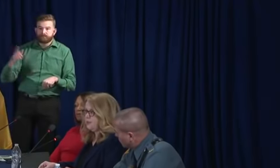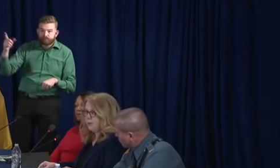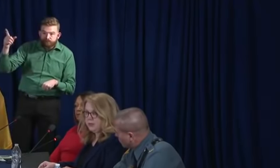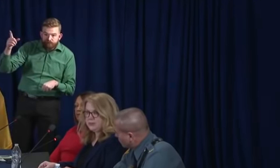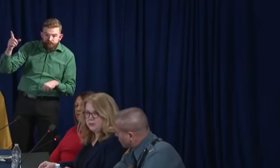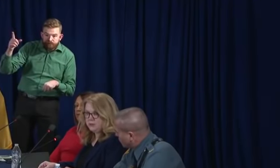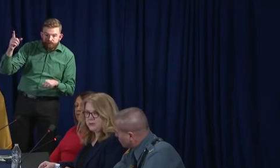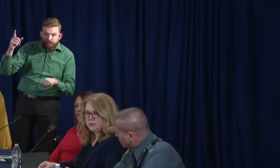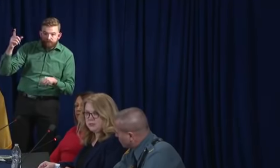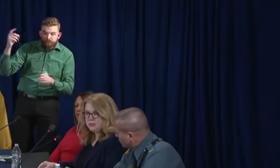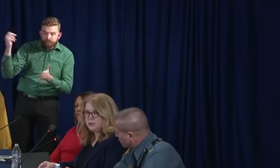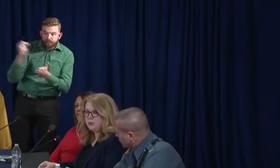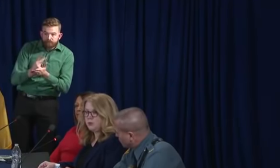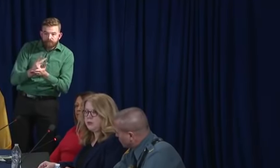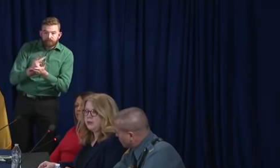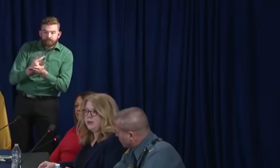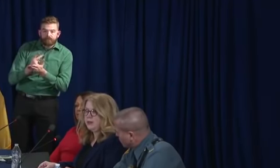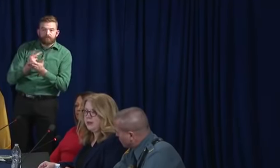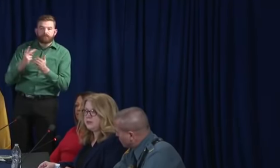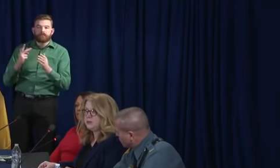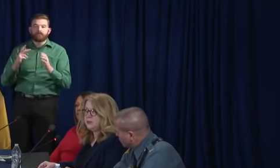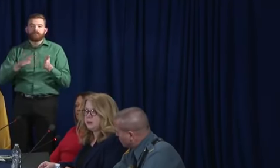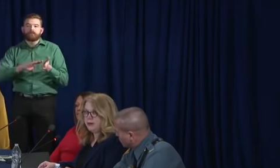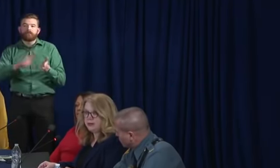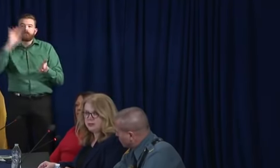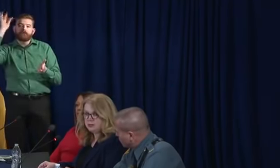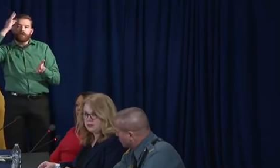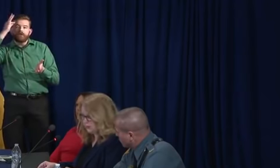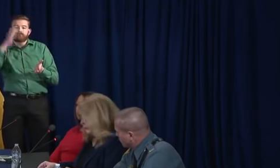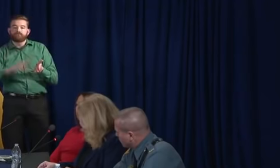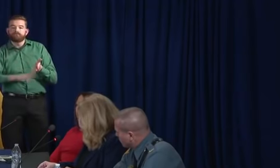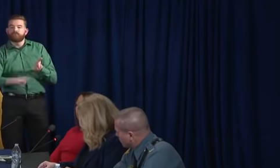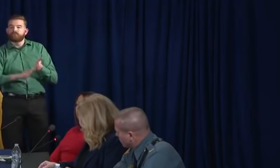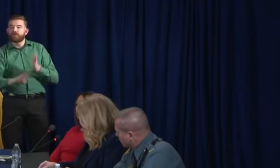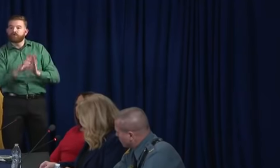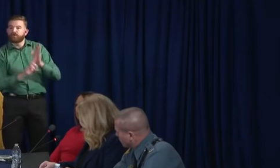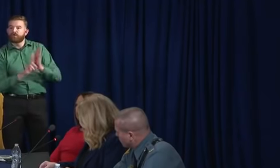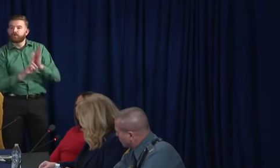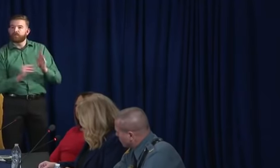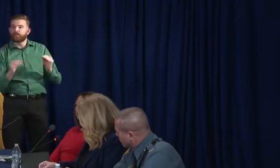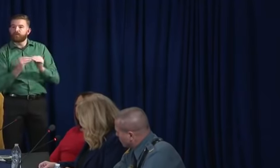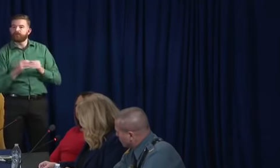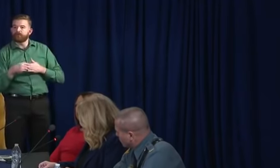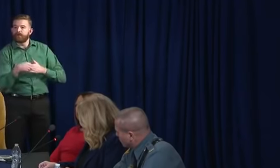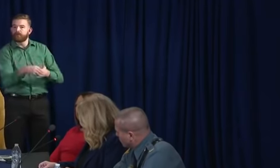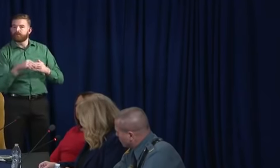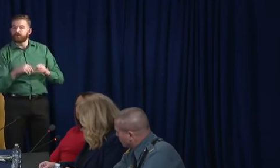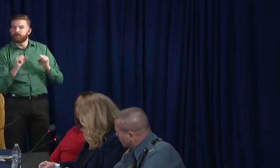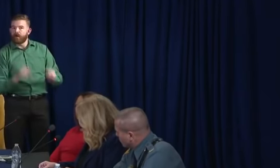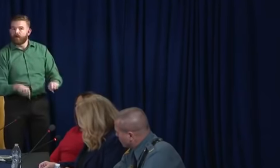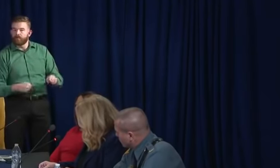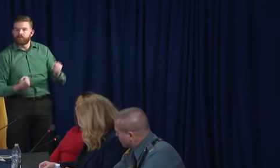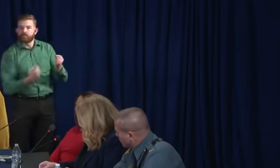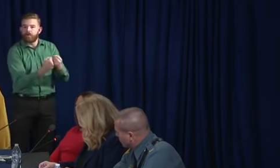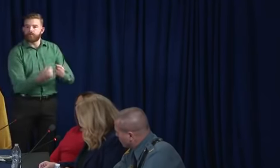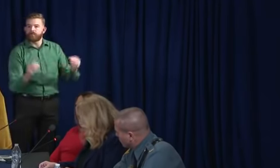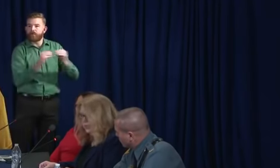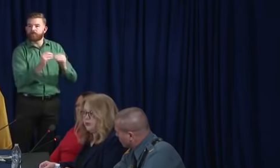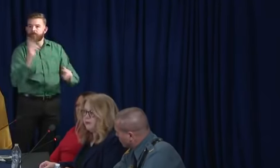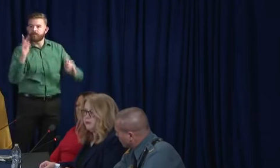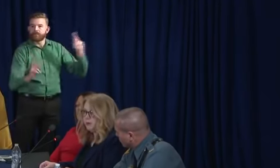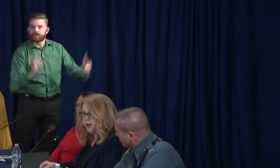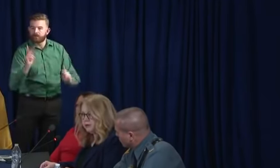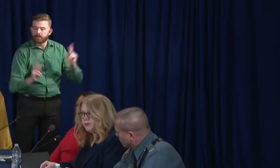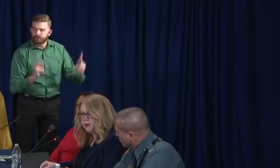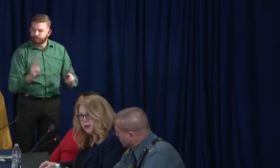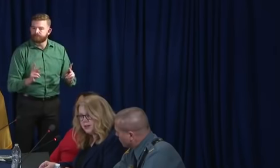help expand some of our services, and we're working on that now to be prepared as soon as that legislation were to pass. We thank you